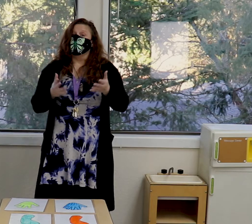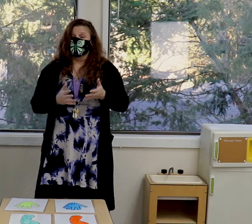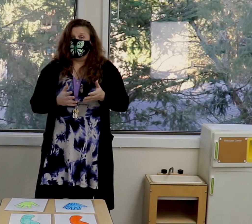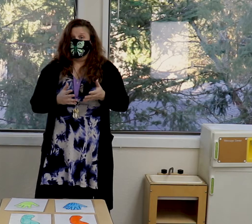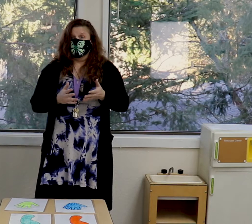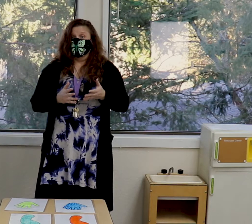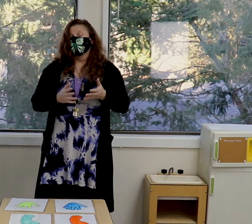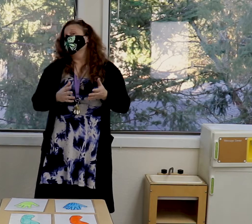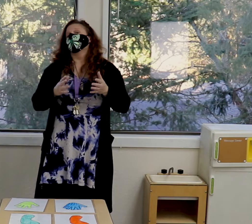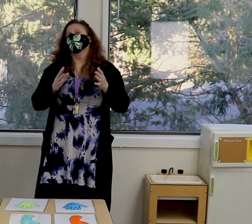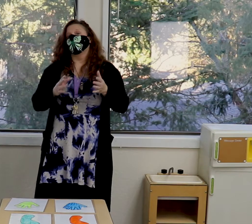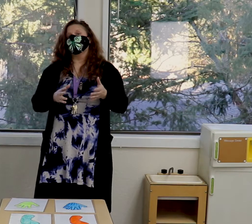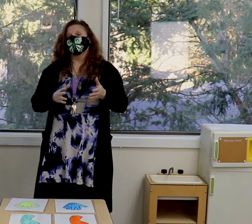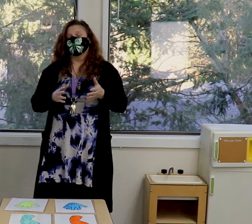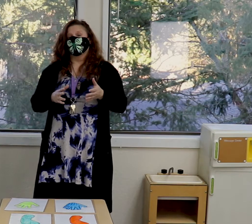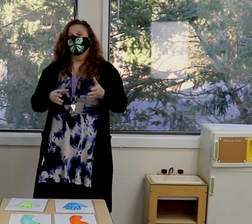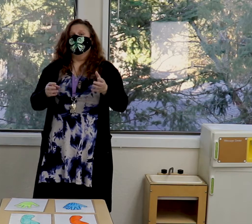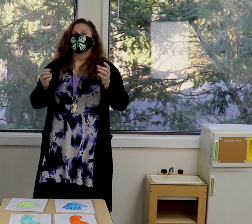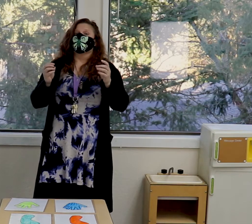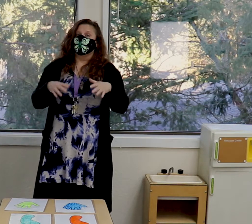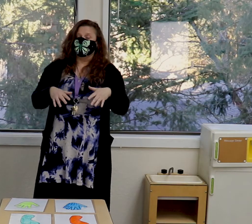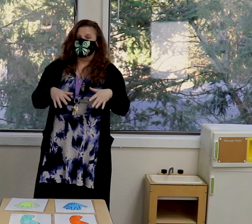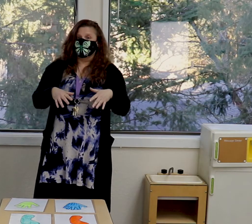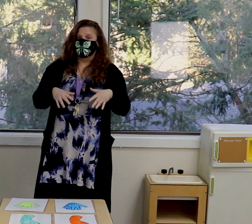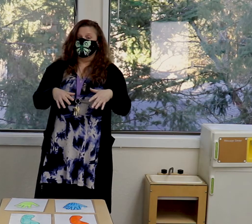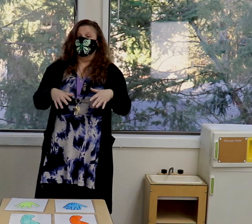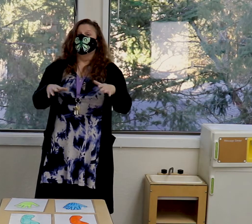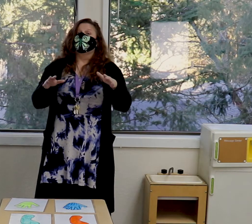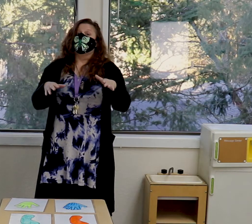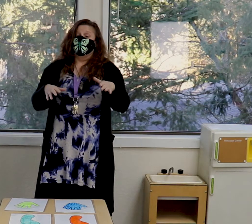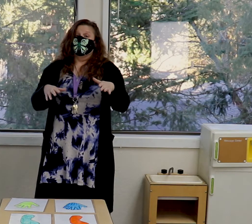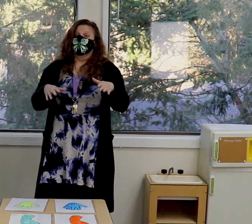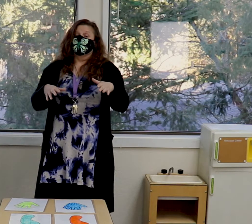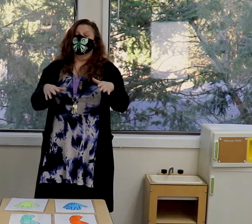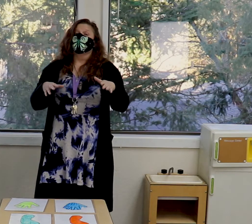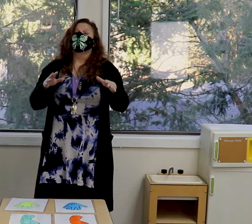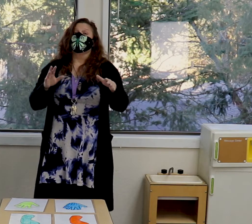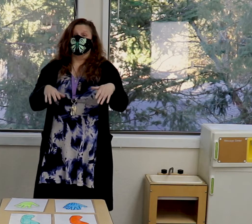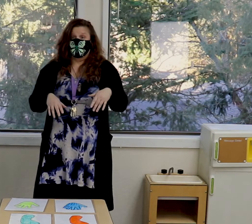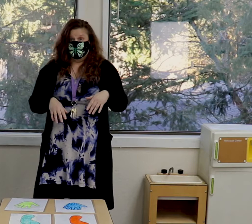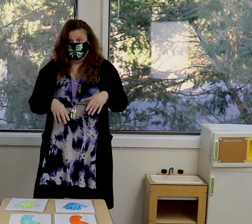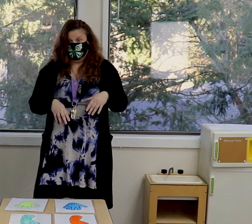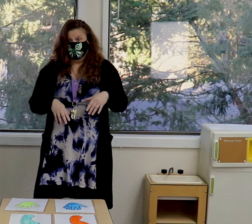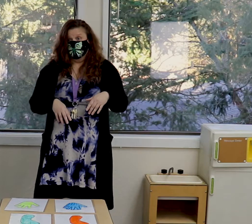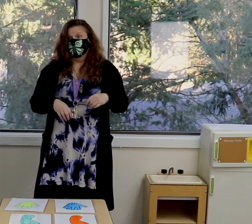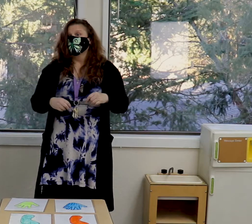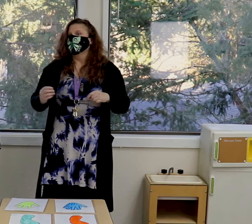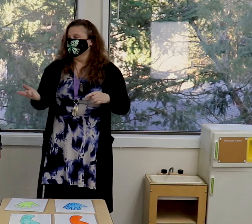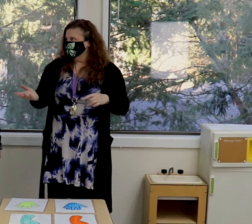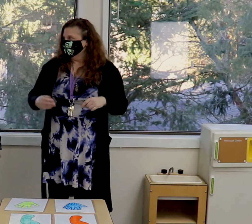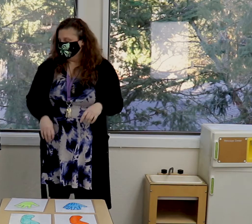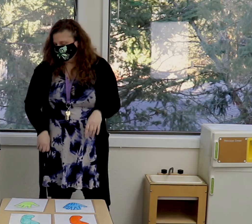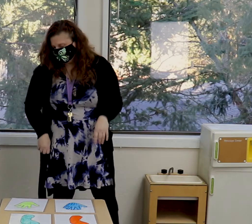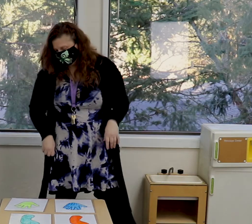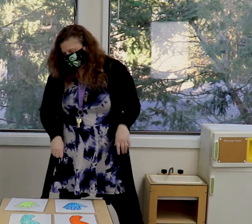family together, to work together, to make things together, and get your body moving. Older kids